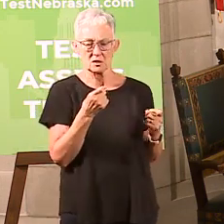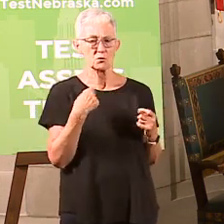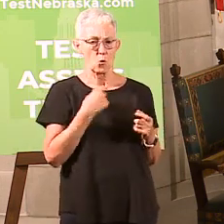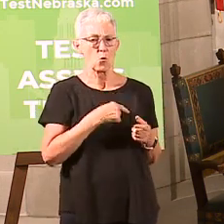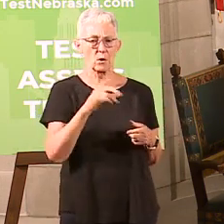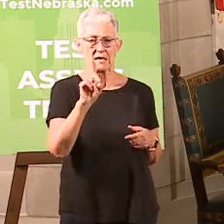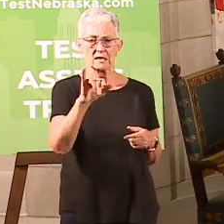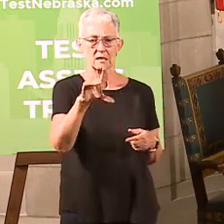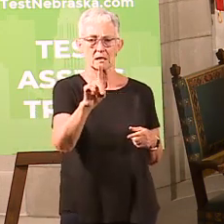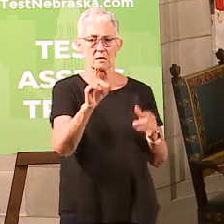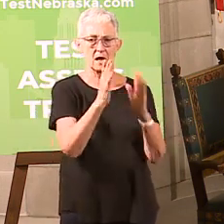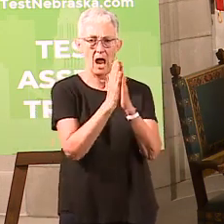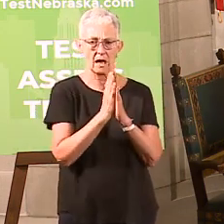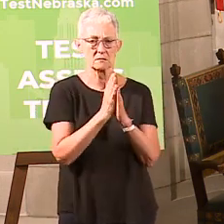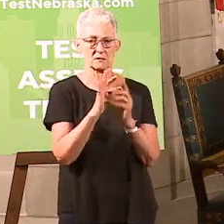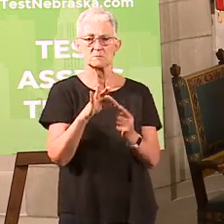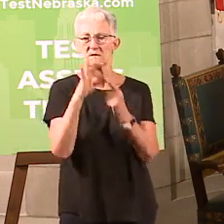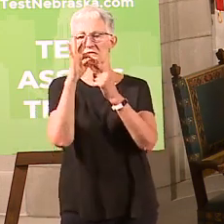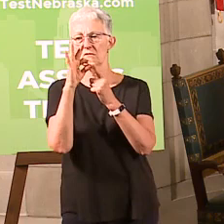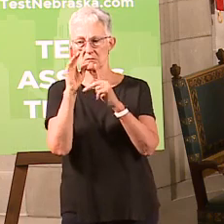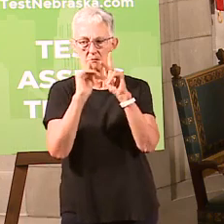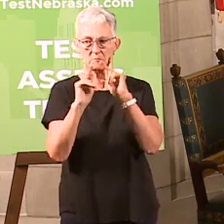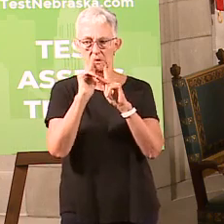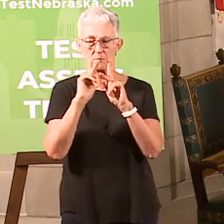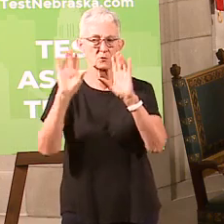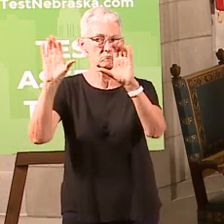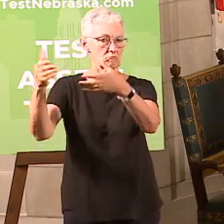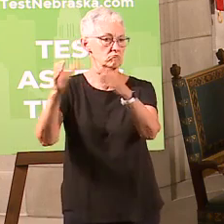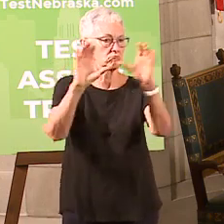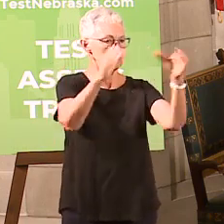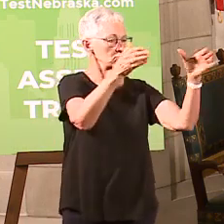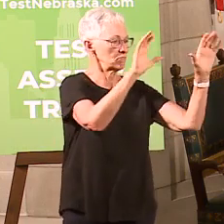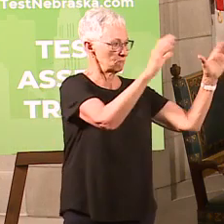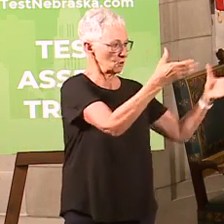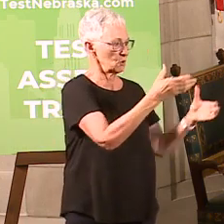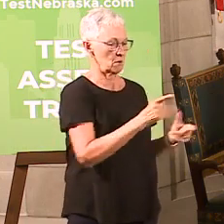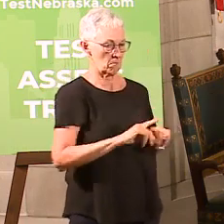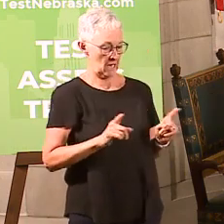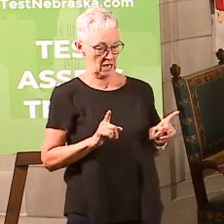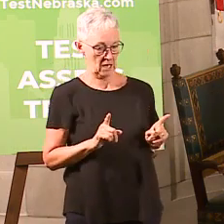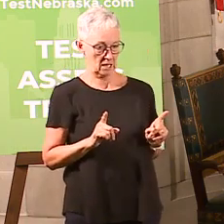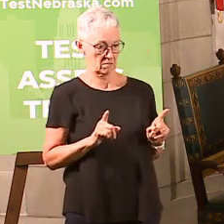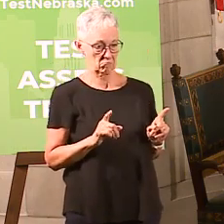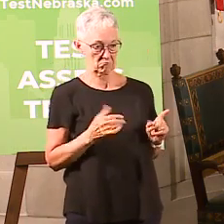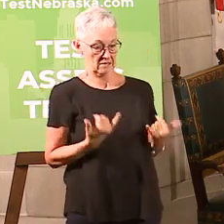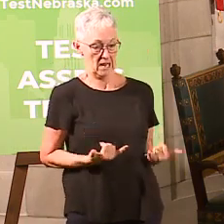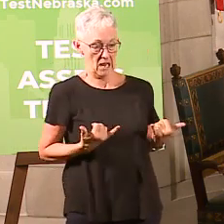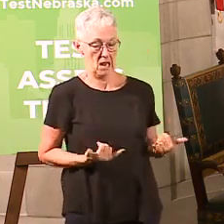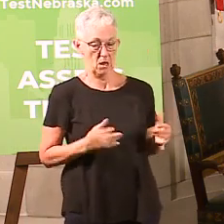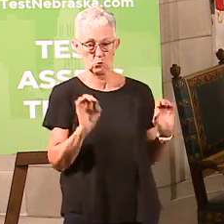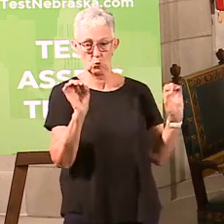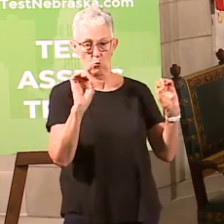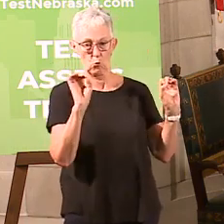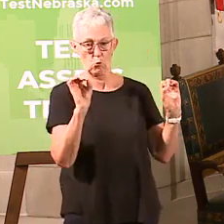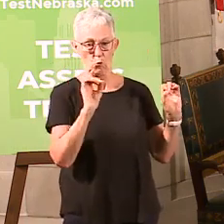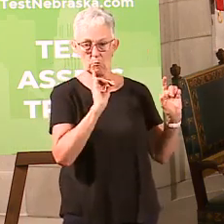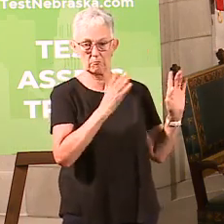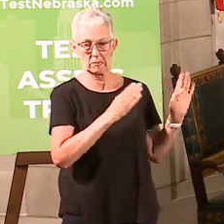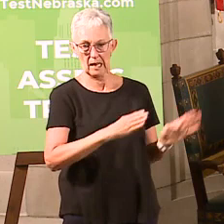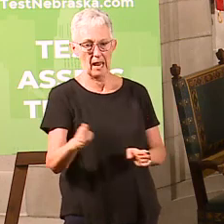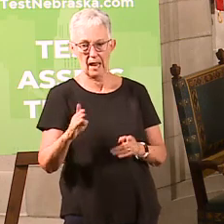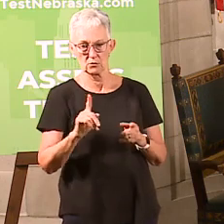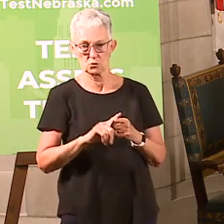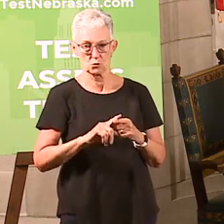public to be able to get input on those programs to be able to do it. We don't have any plans to do anything beyond that, and I'd say stay tuned because we're going to get those programs